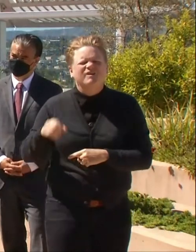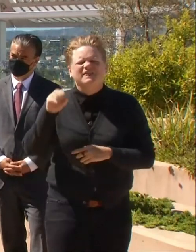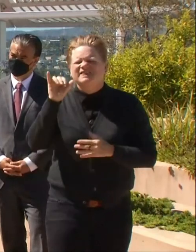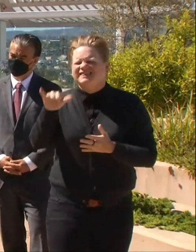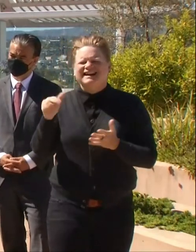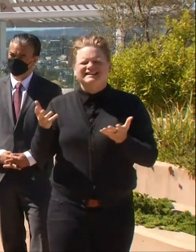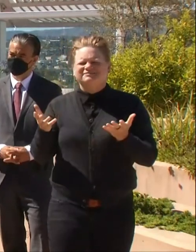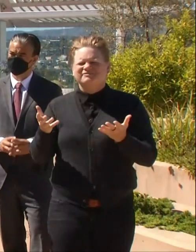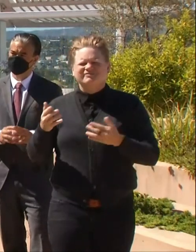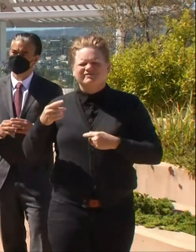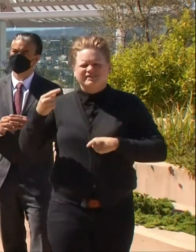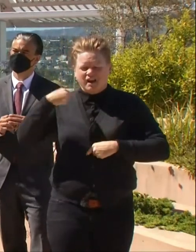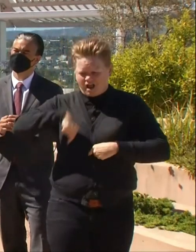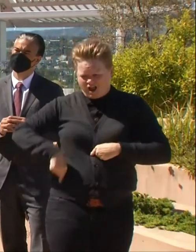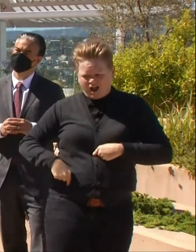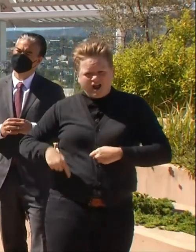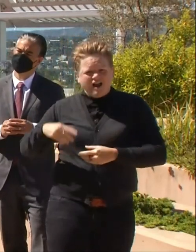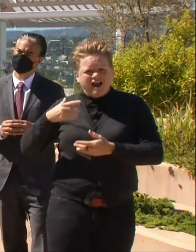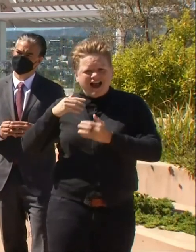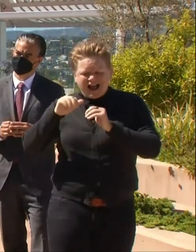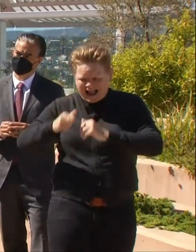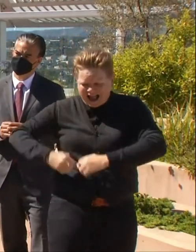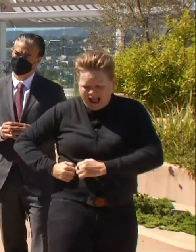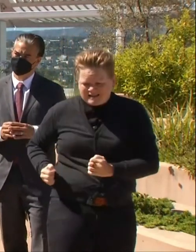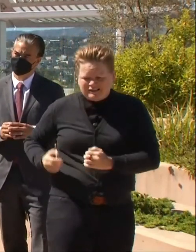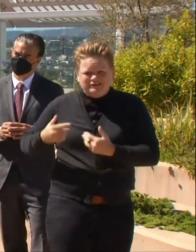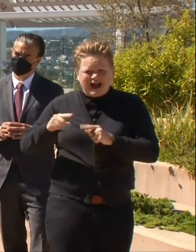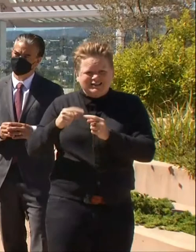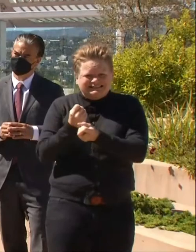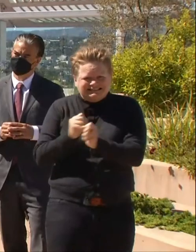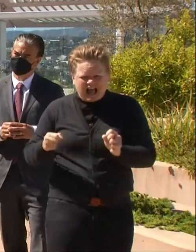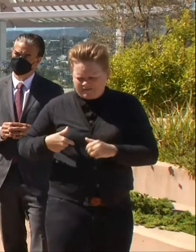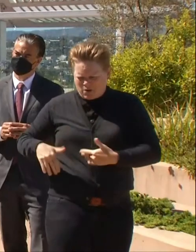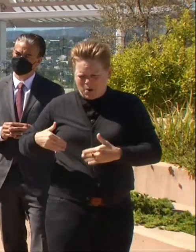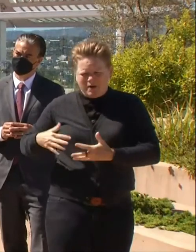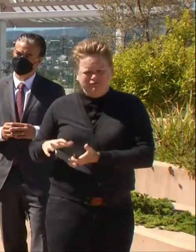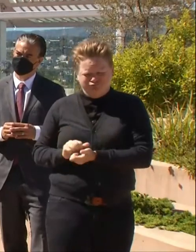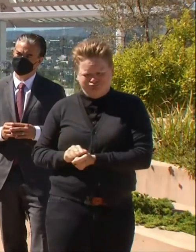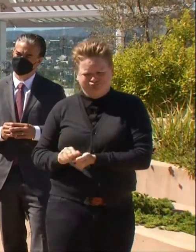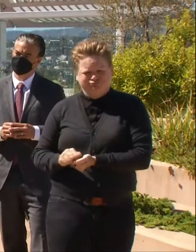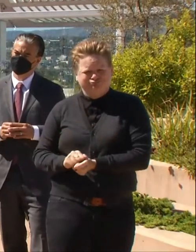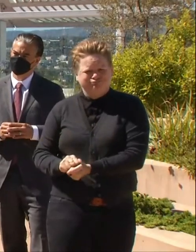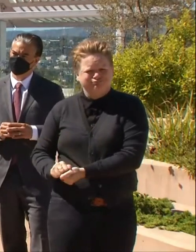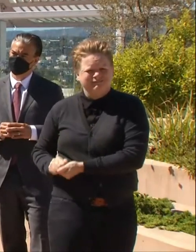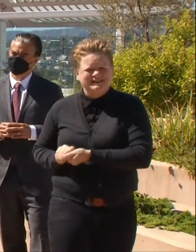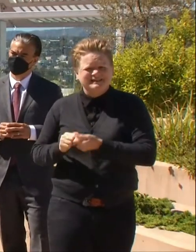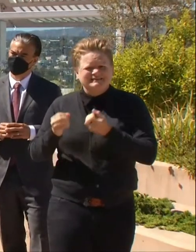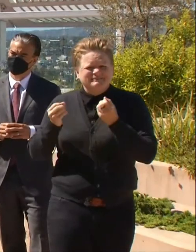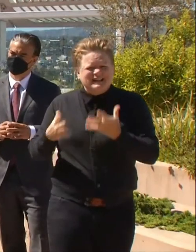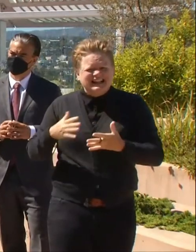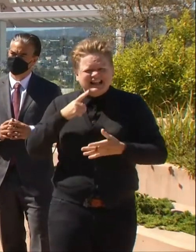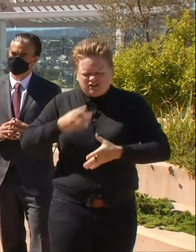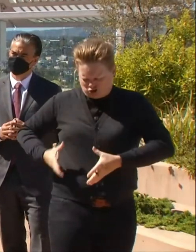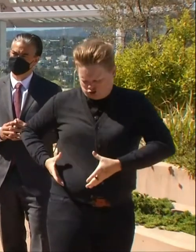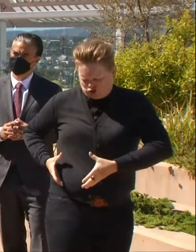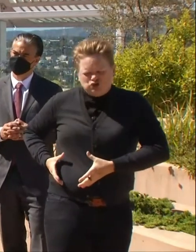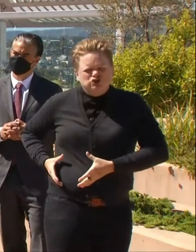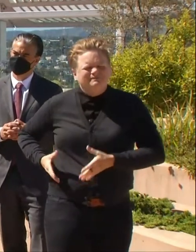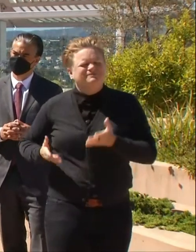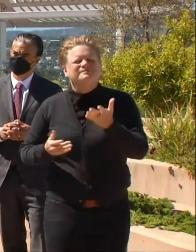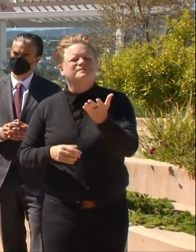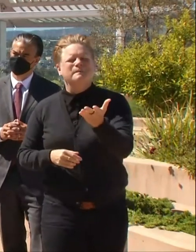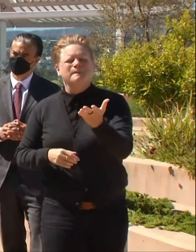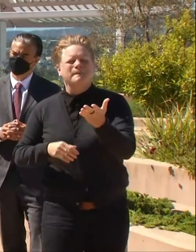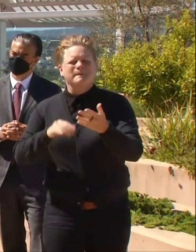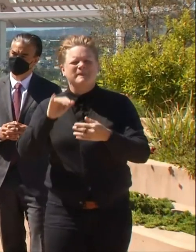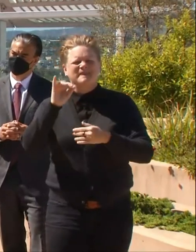people. In simple terms, that means it creates a big hole in people who are injured. The skin, the